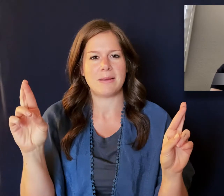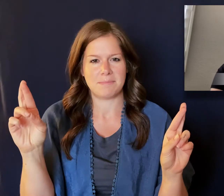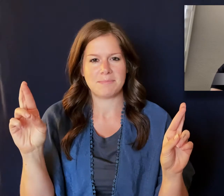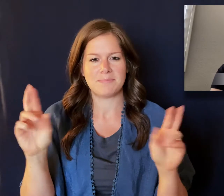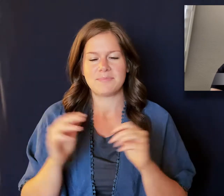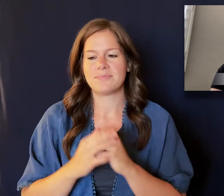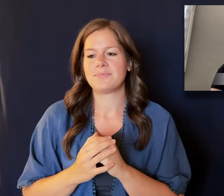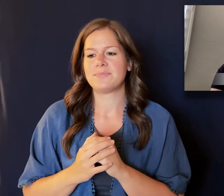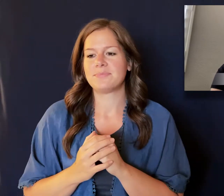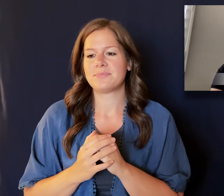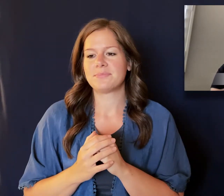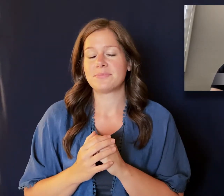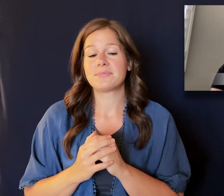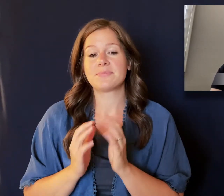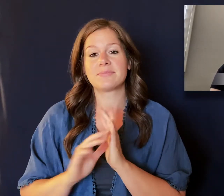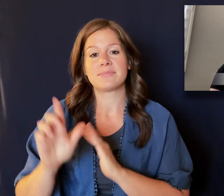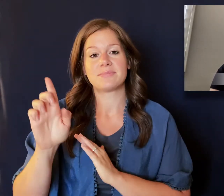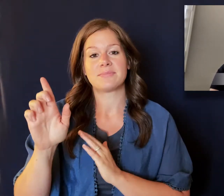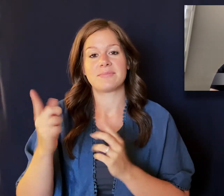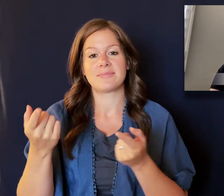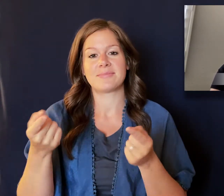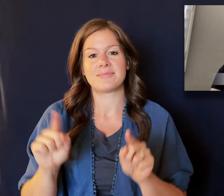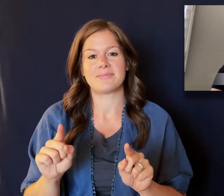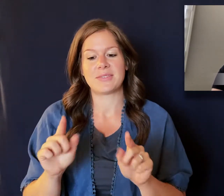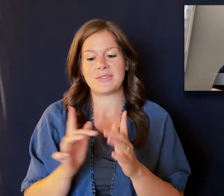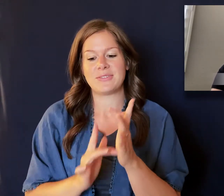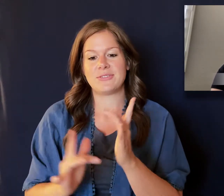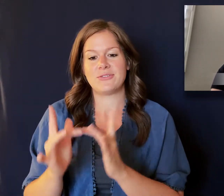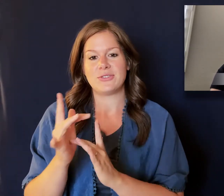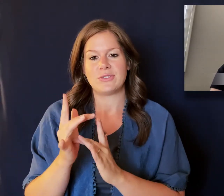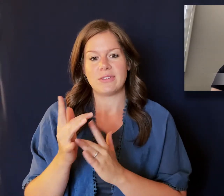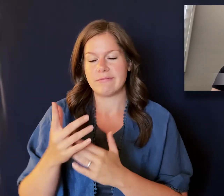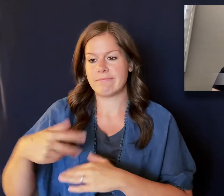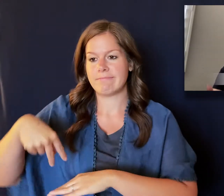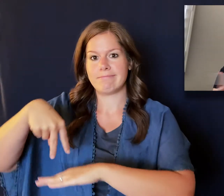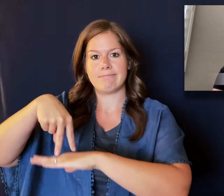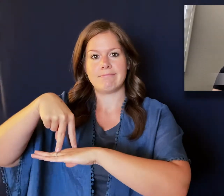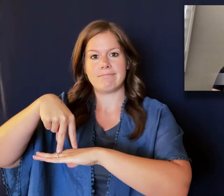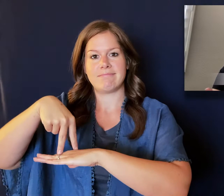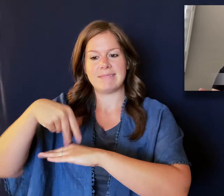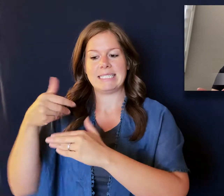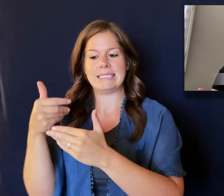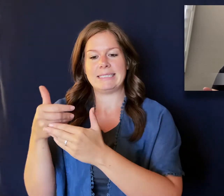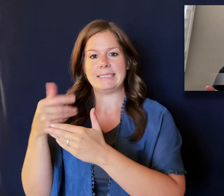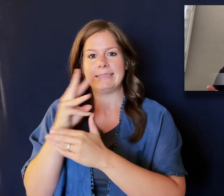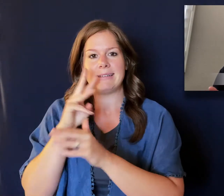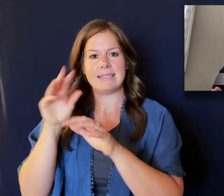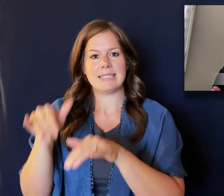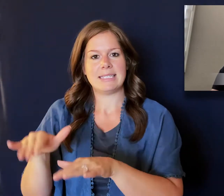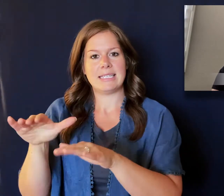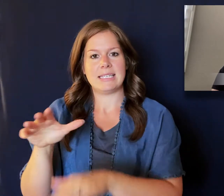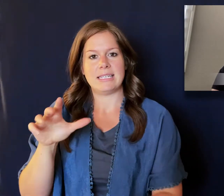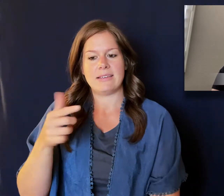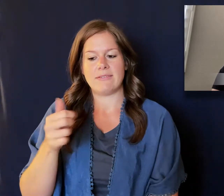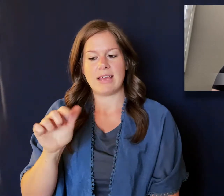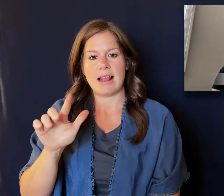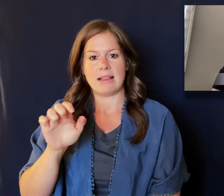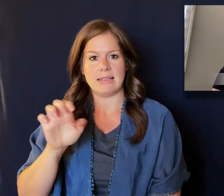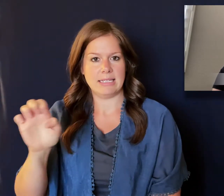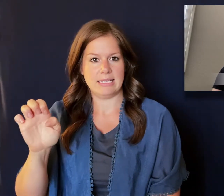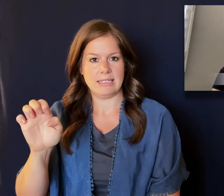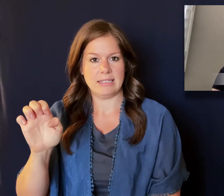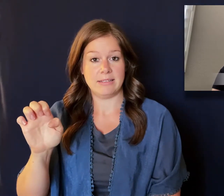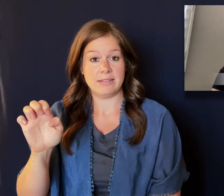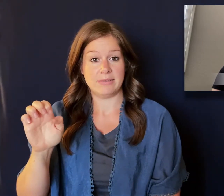chapter 21, Jesus appears at the Sea of Galilee. These are his disciples. They've met him already. But as we see, they're going to